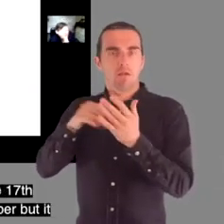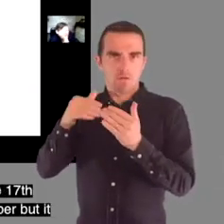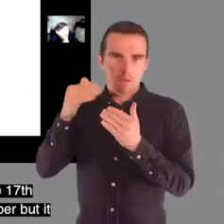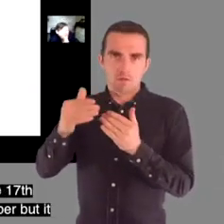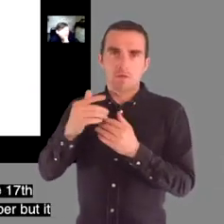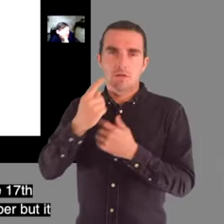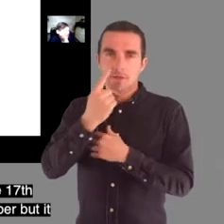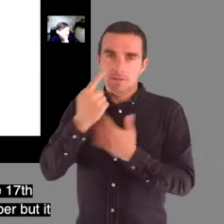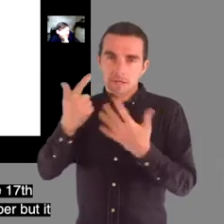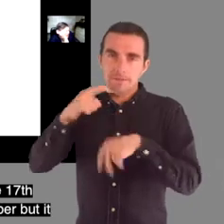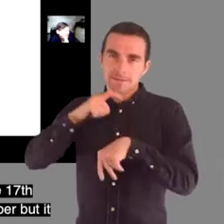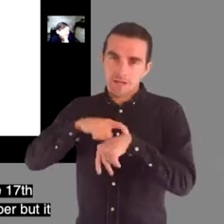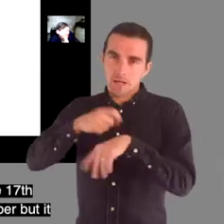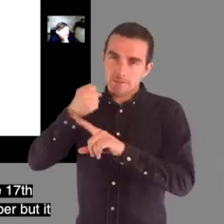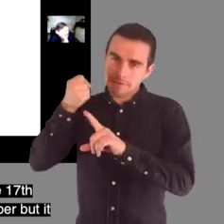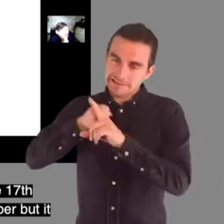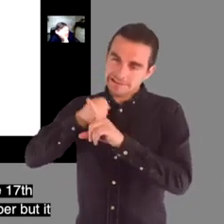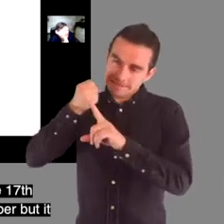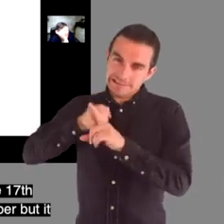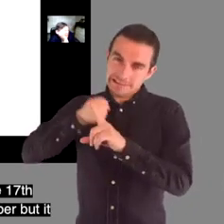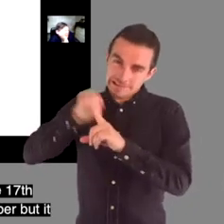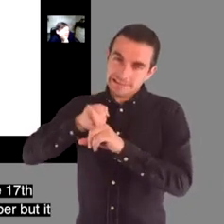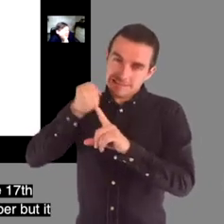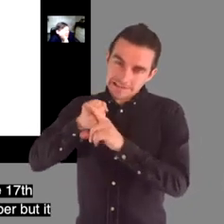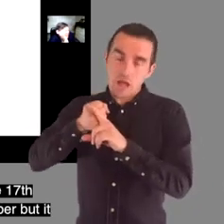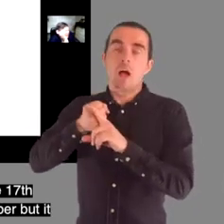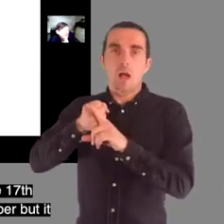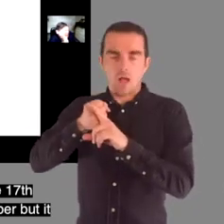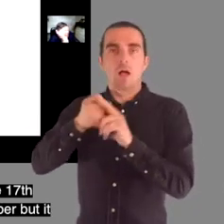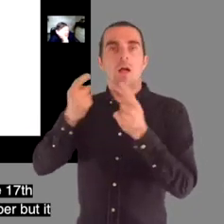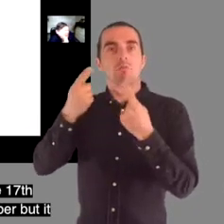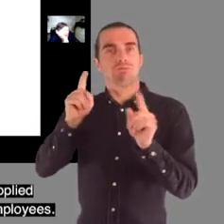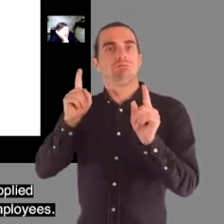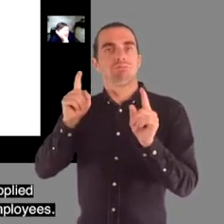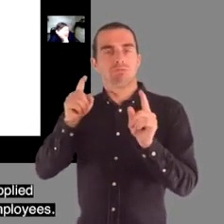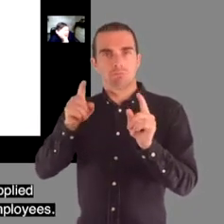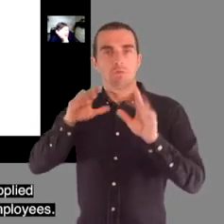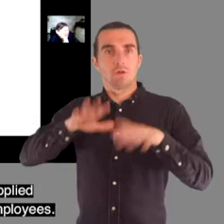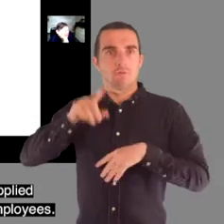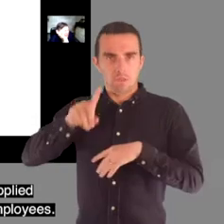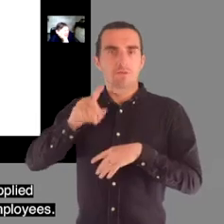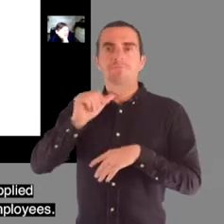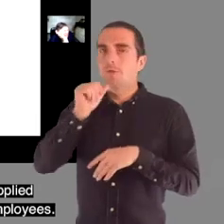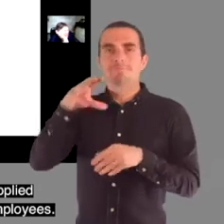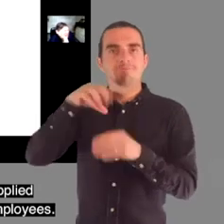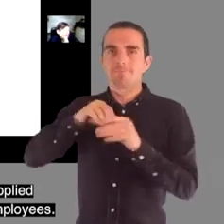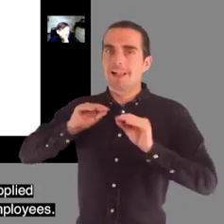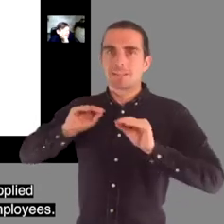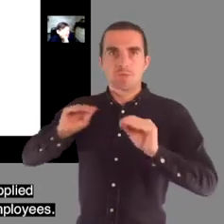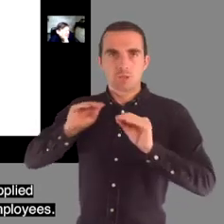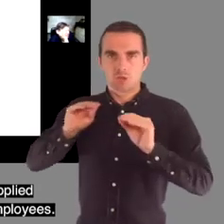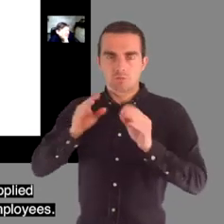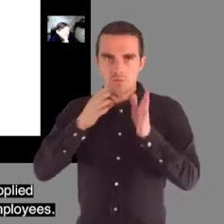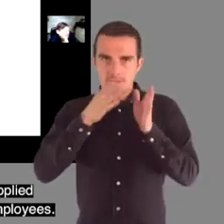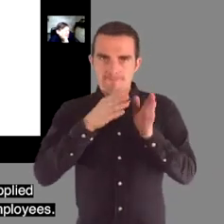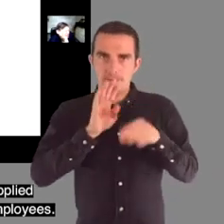and filibustering on the 7th attempt, it was passed in November. But it did not include education applied to businesses only with more